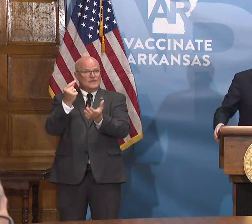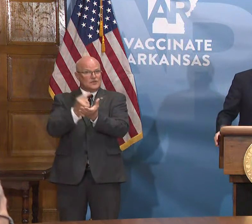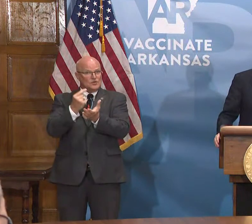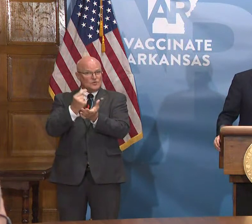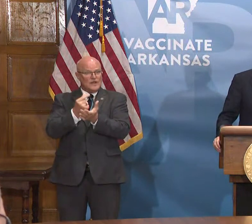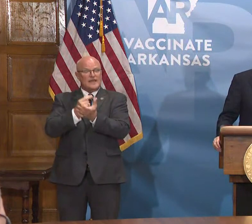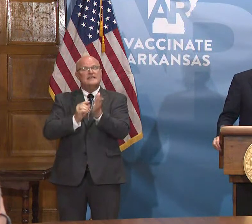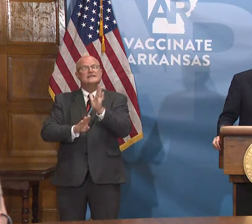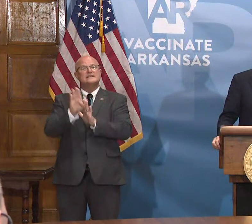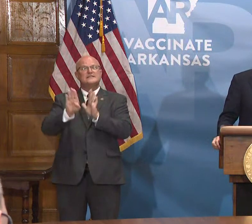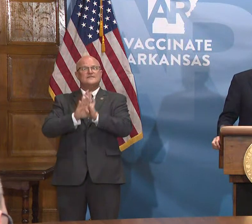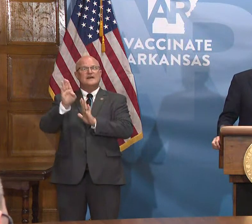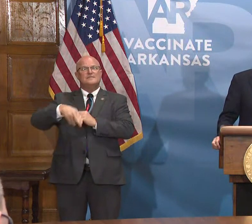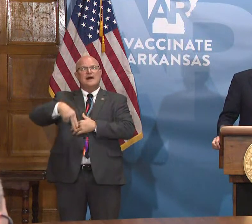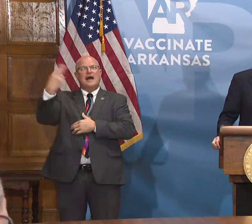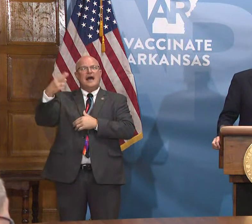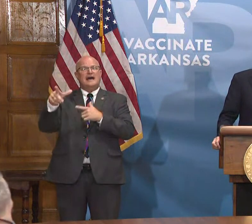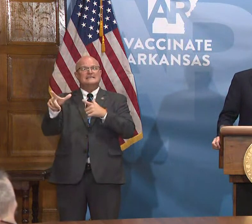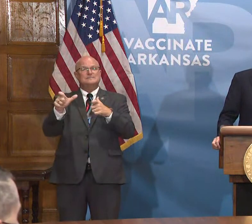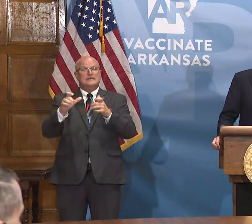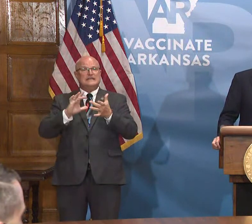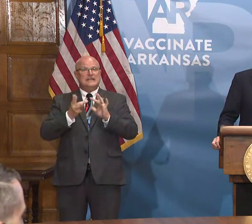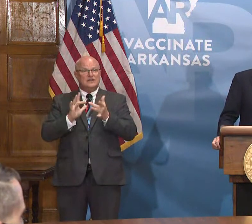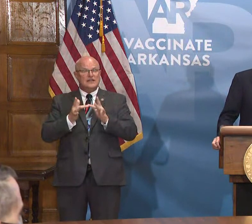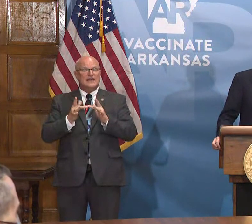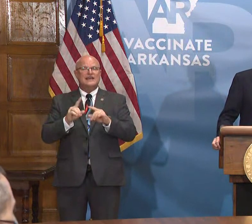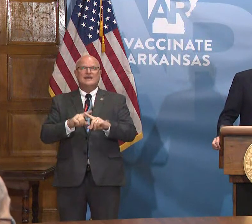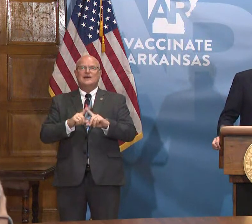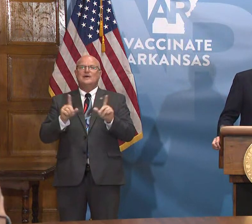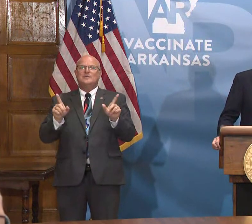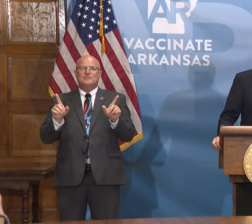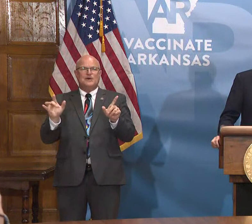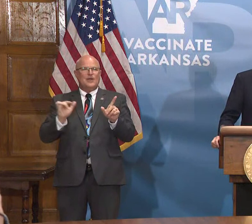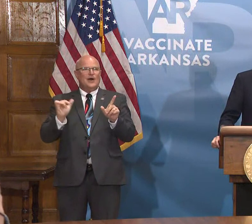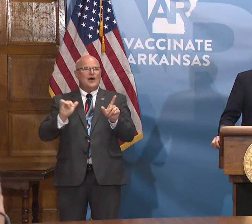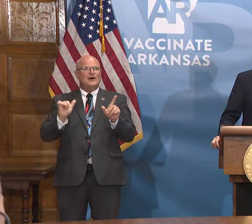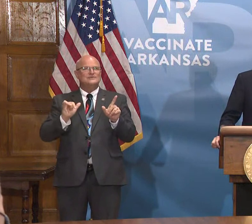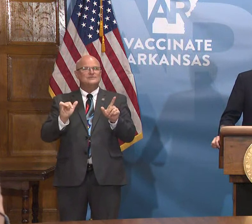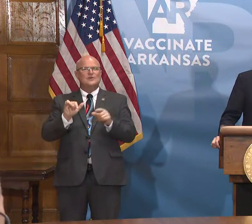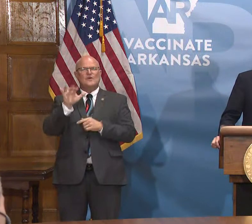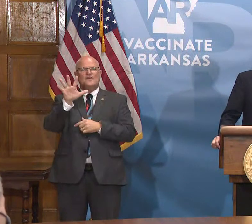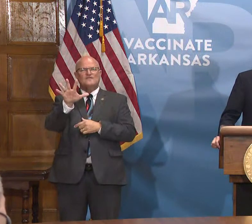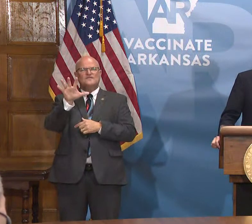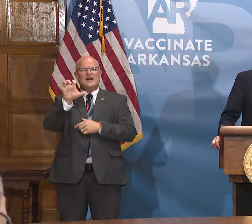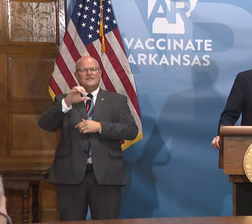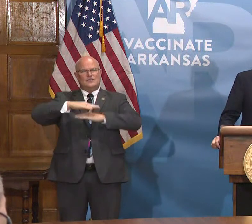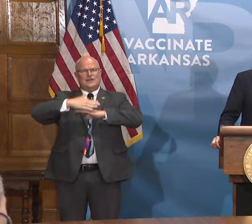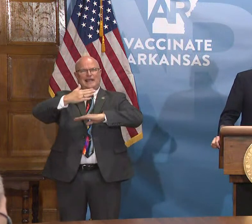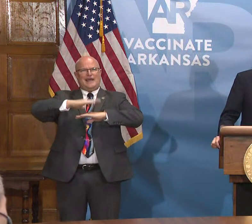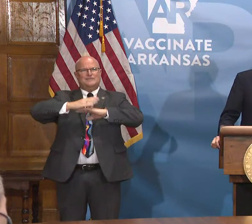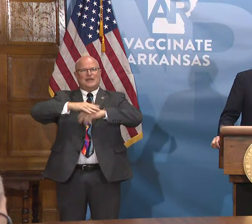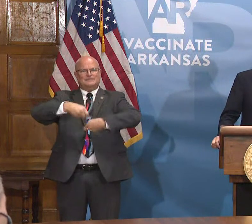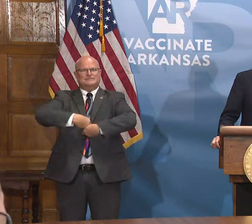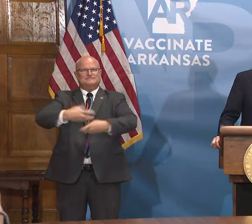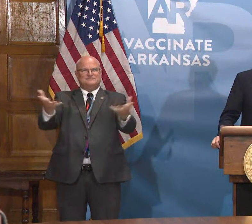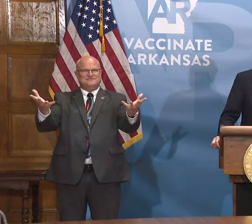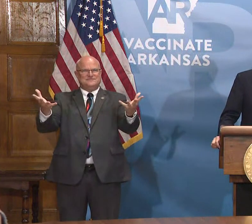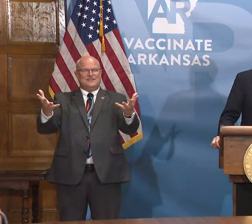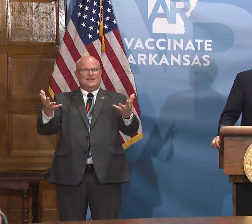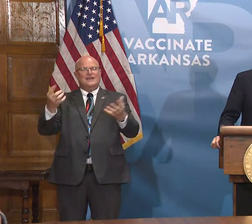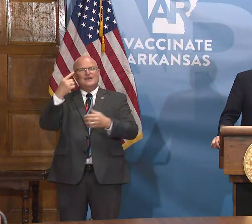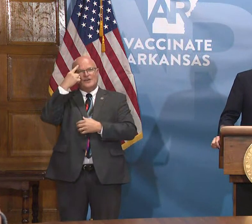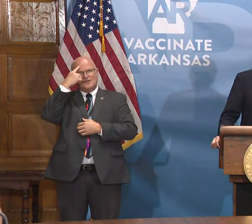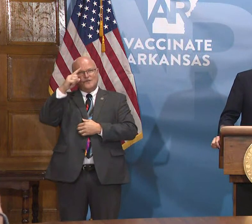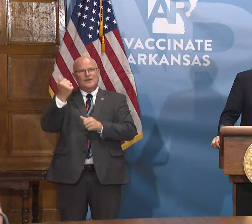the development of the high-speed internet, but also giving out 500 laptops to